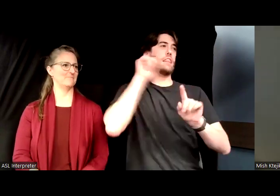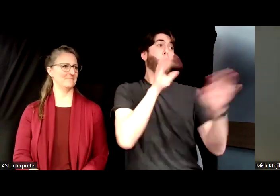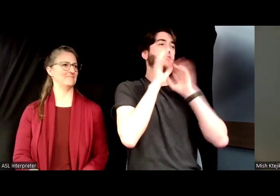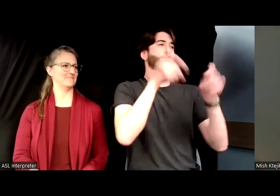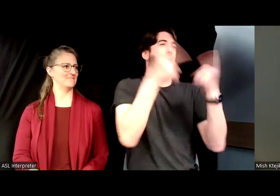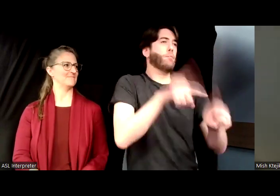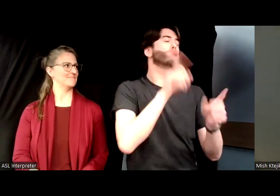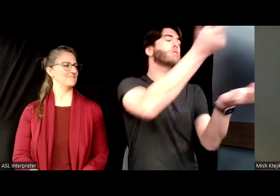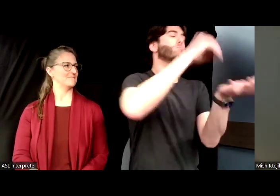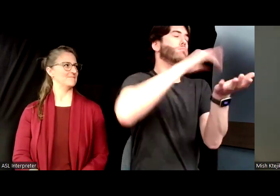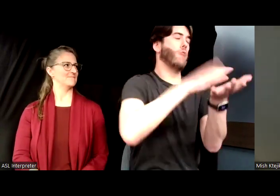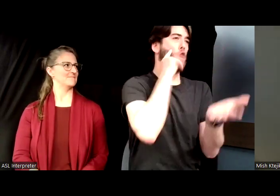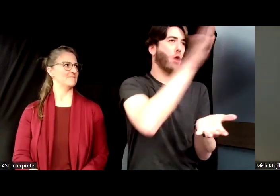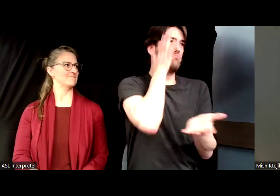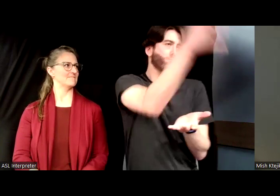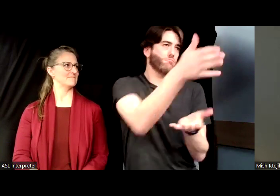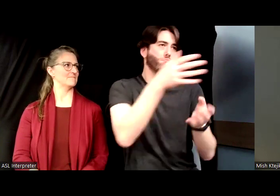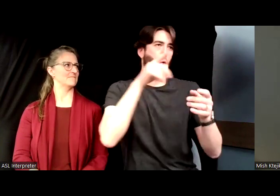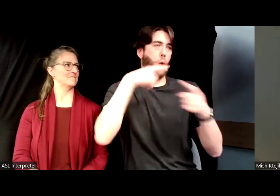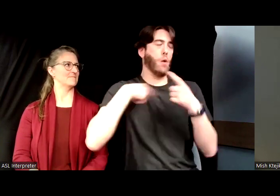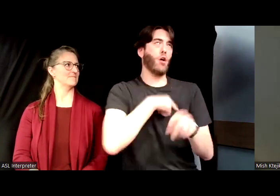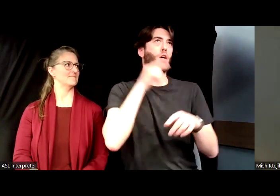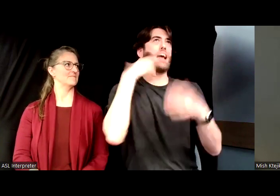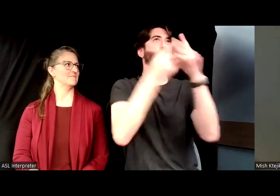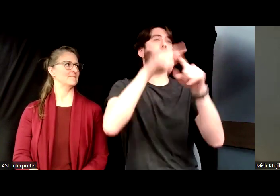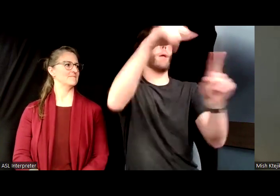in good standing together, so that communication would need to